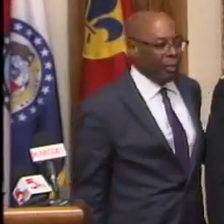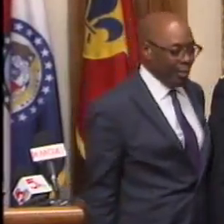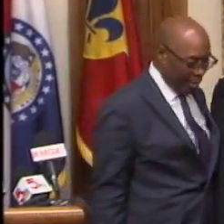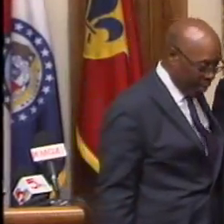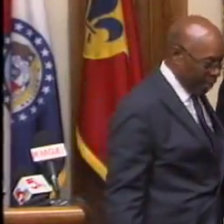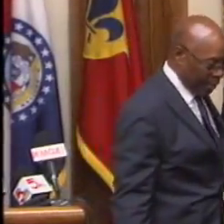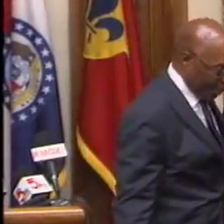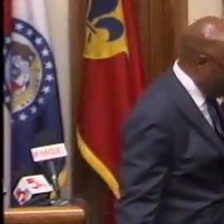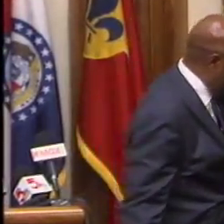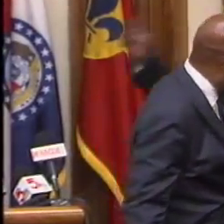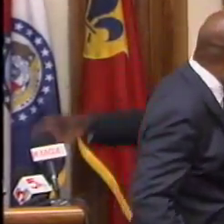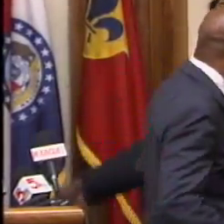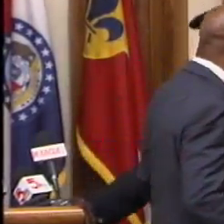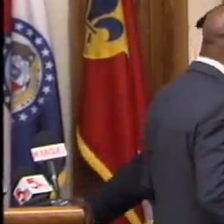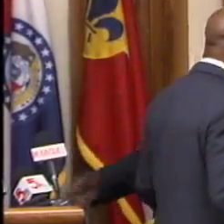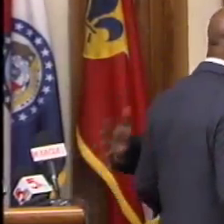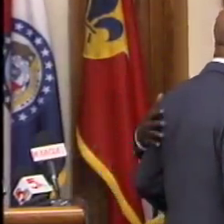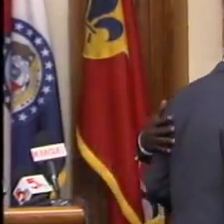Thank you all. Thank you all, appreciate it. Okay.